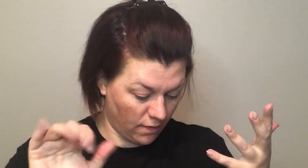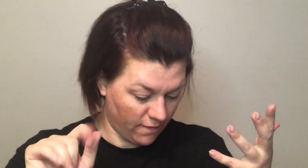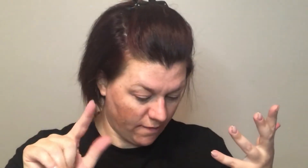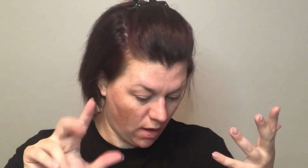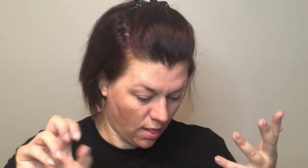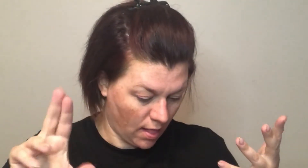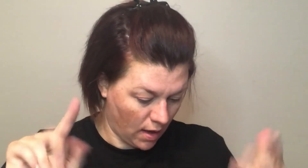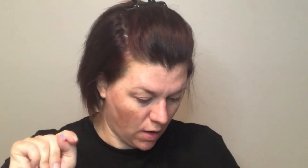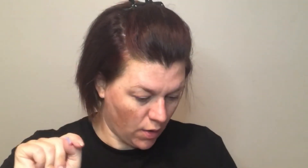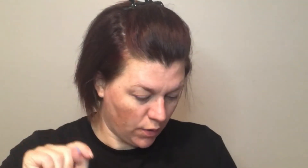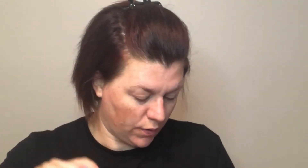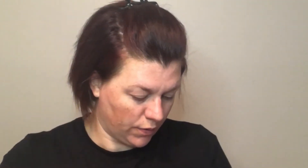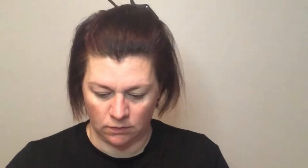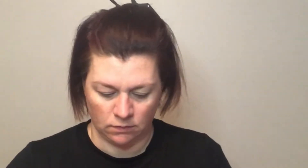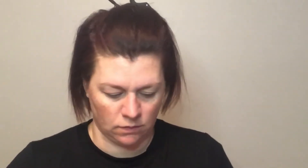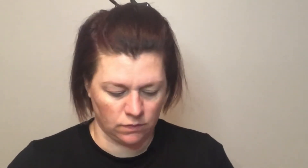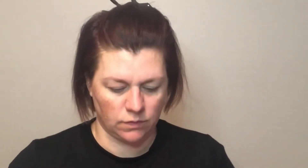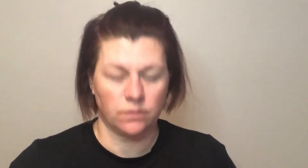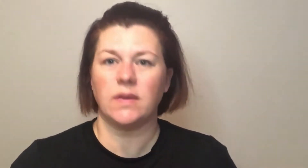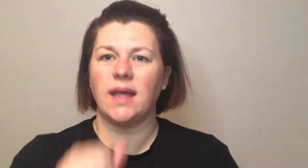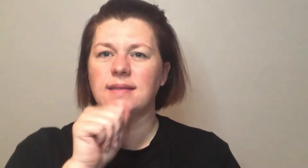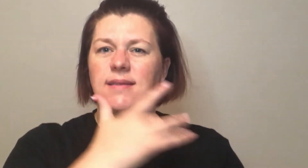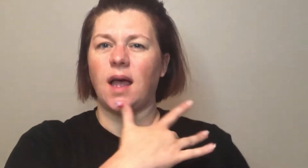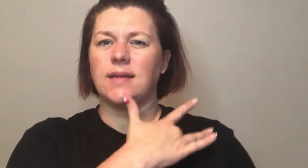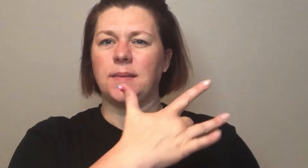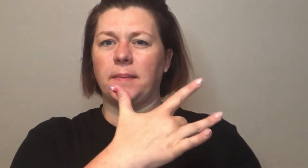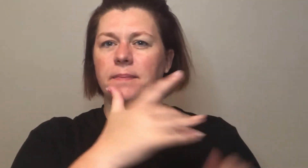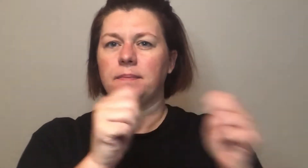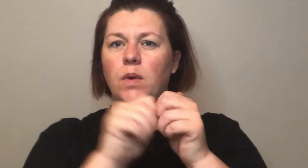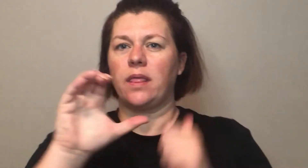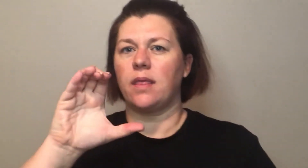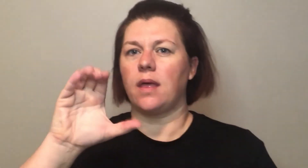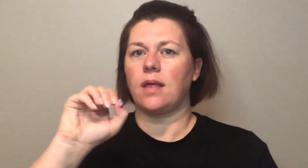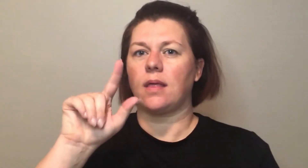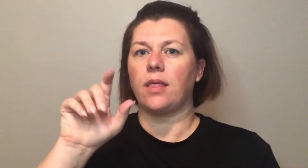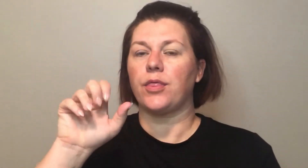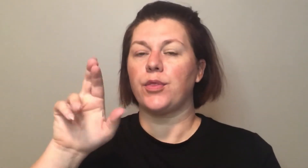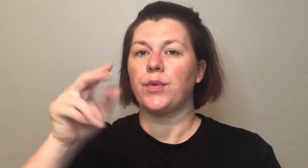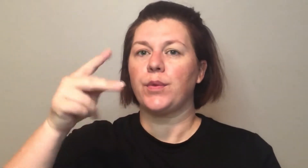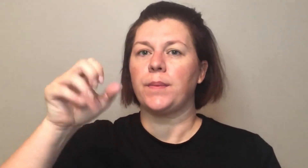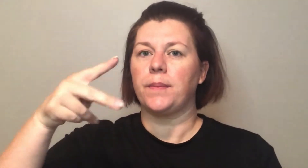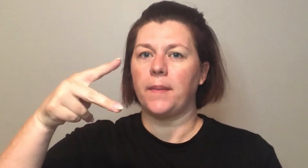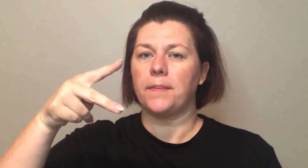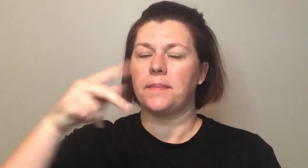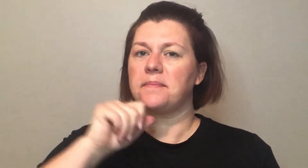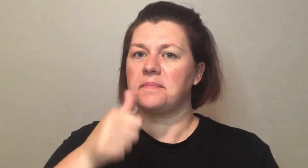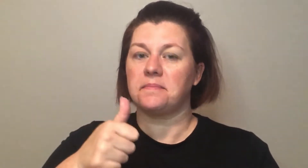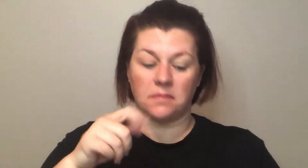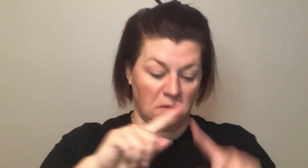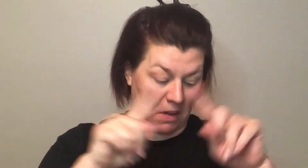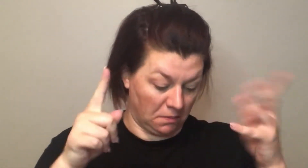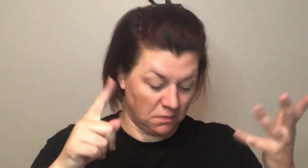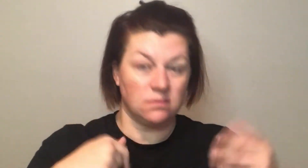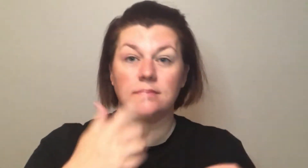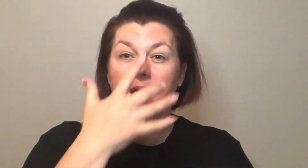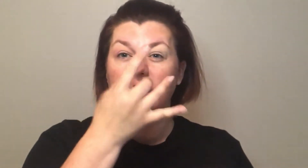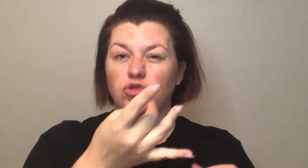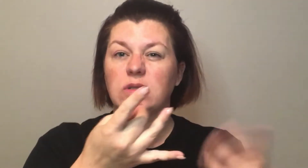color, and there is a lot of fallout. And it's not typical with Colourpop, but it's just